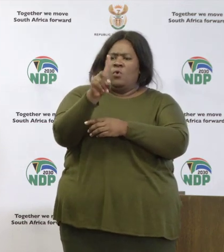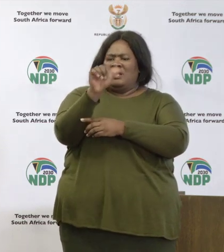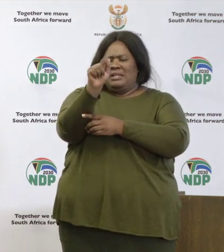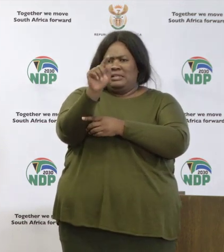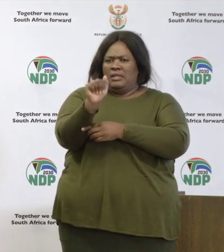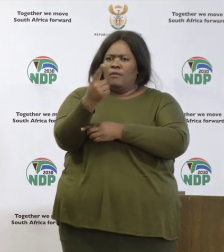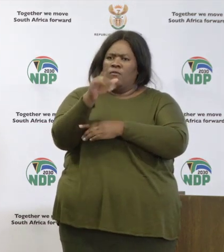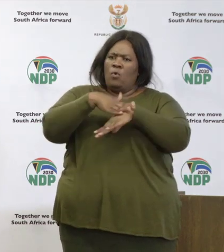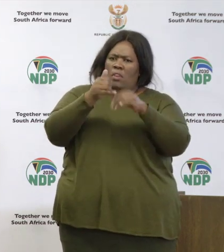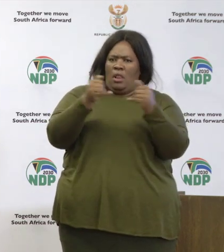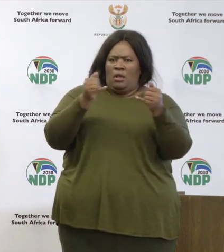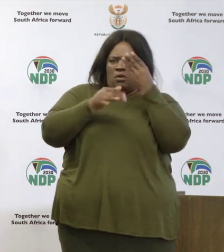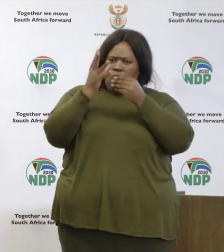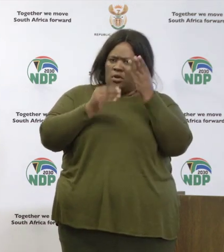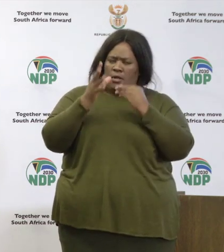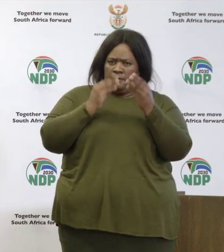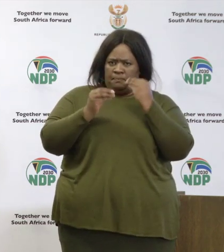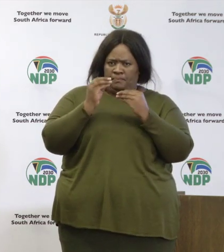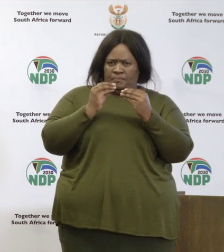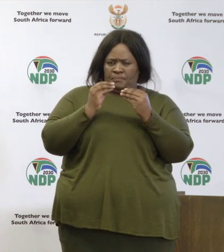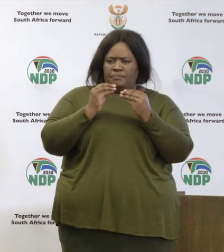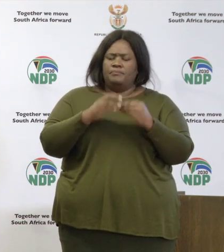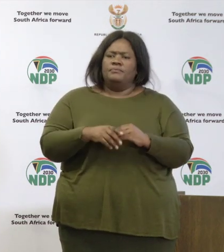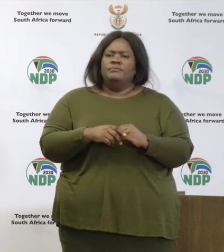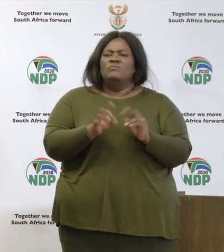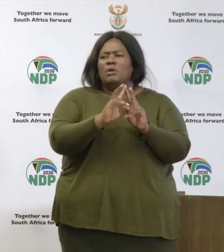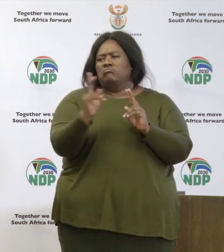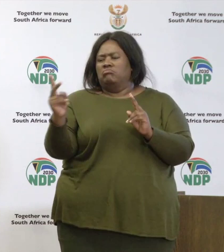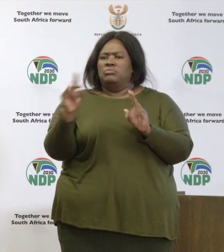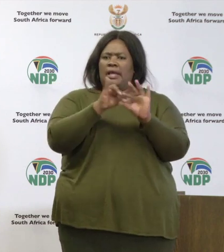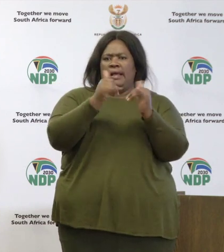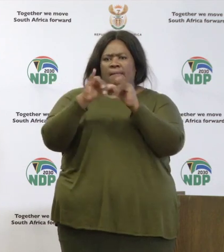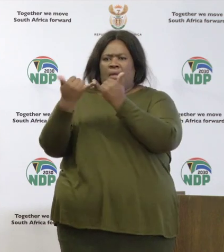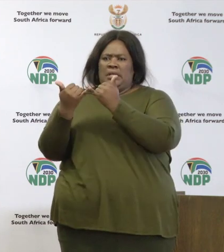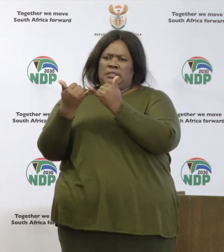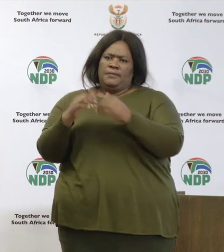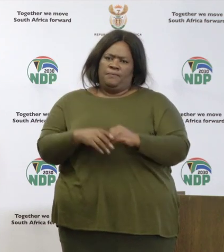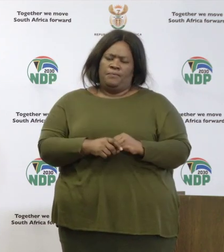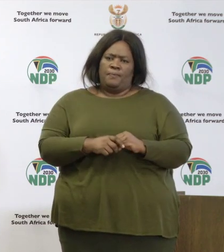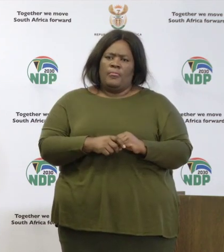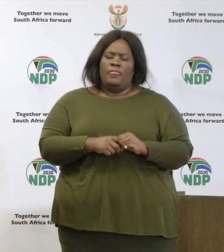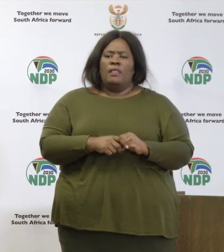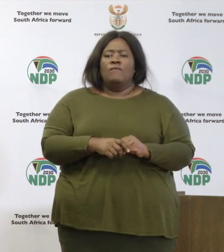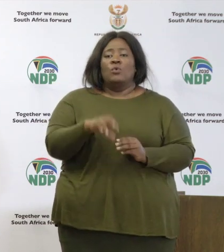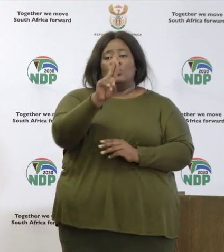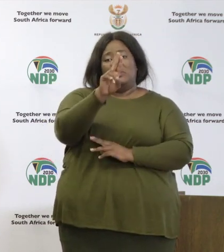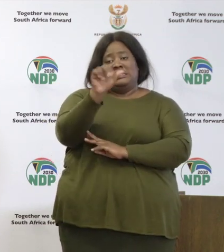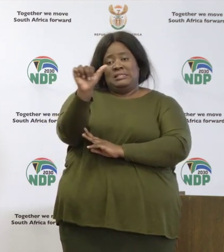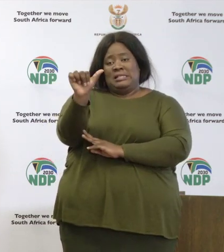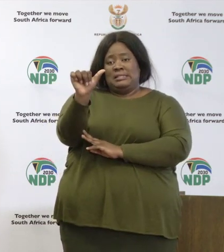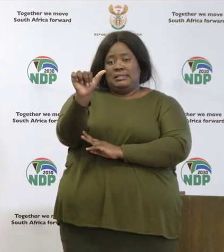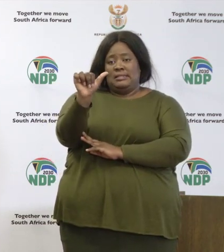for online learning by the relevant telecom companies. On the 26th of